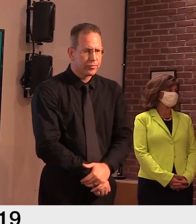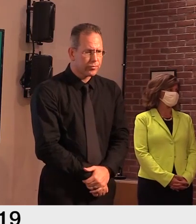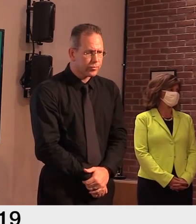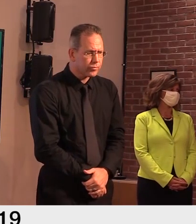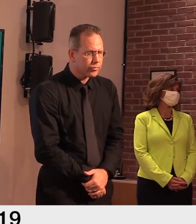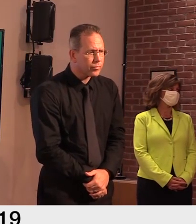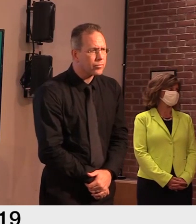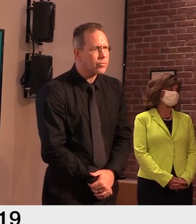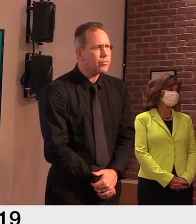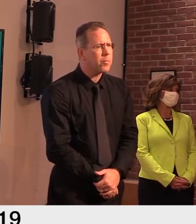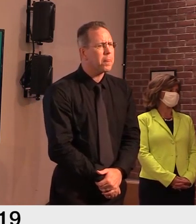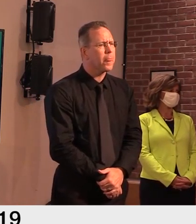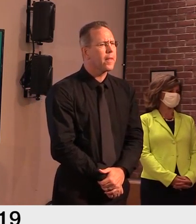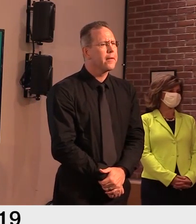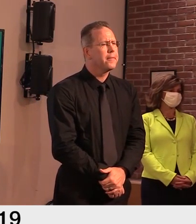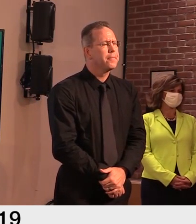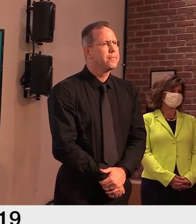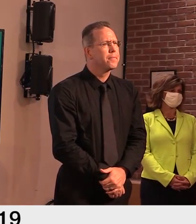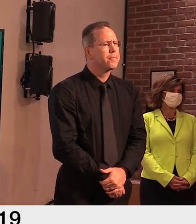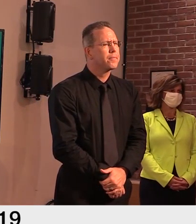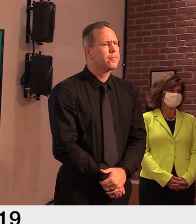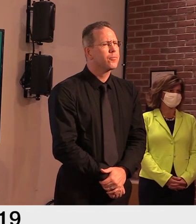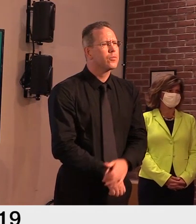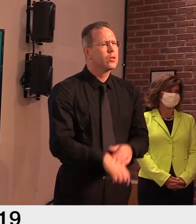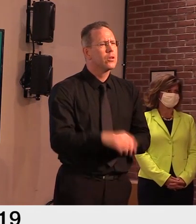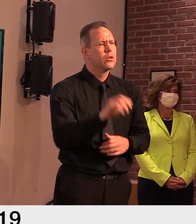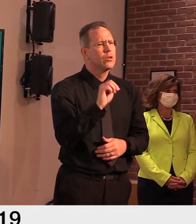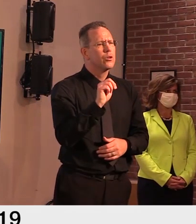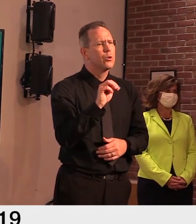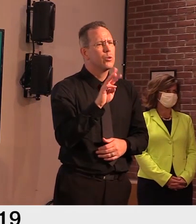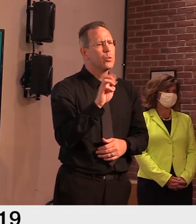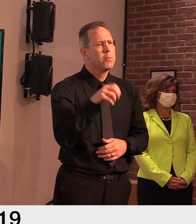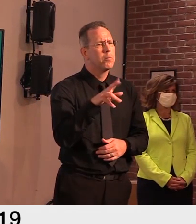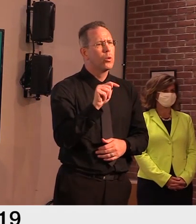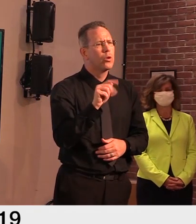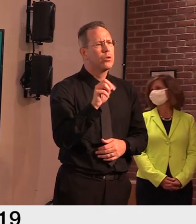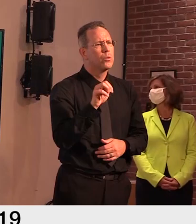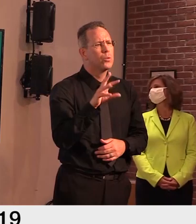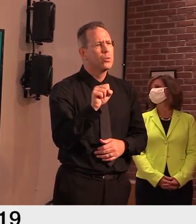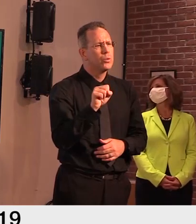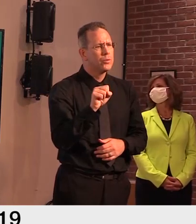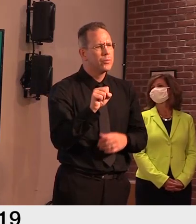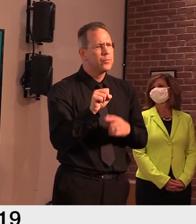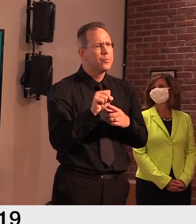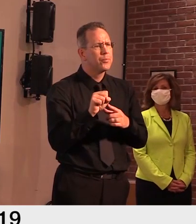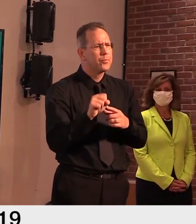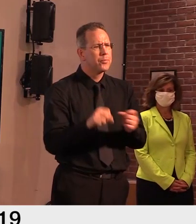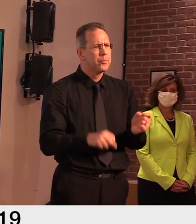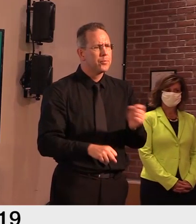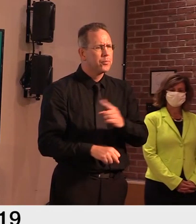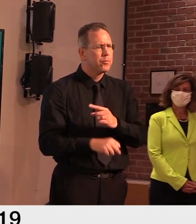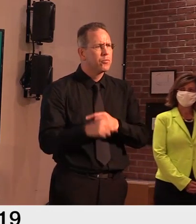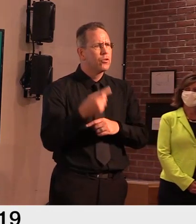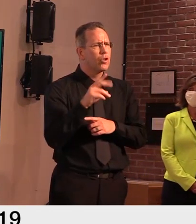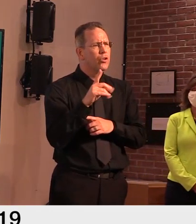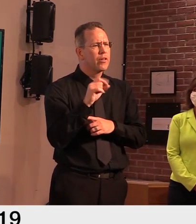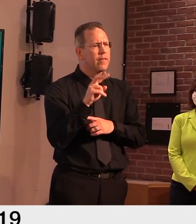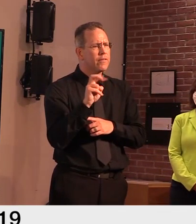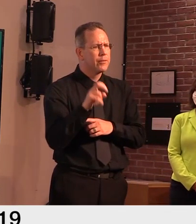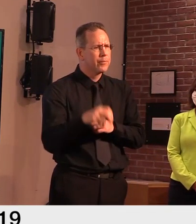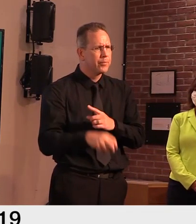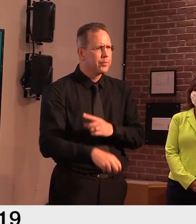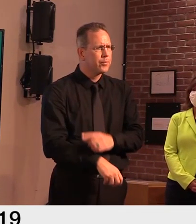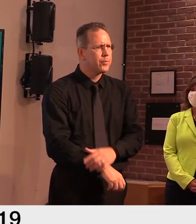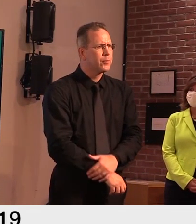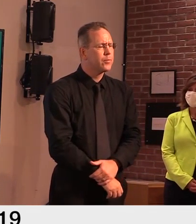transparent, publicly accessible in the immediate future. Okay. Thank you very much. Appreciate the time. Chris Roy,